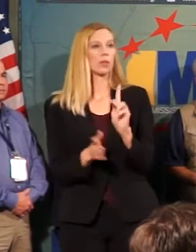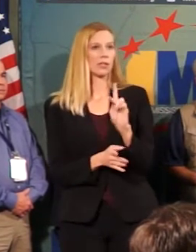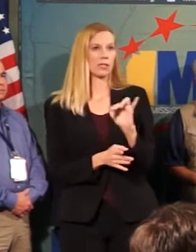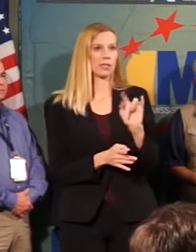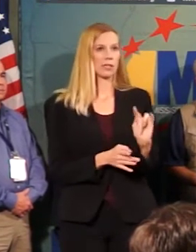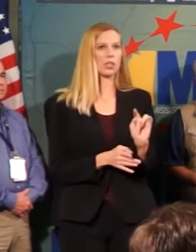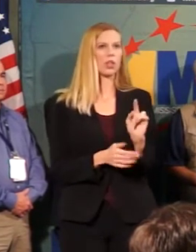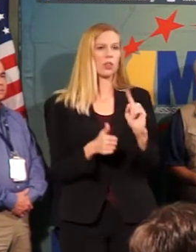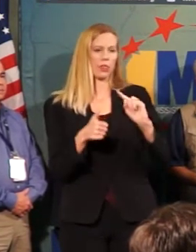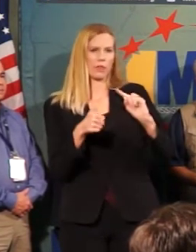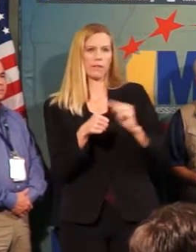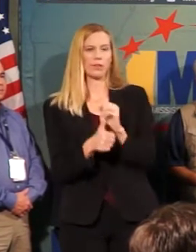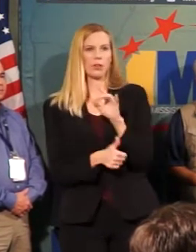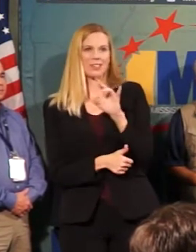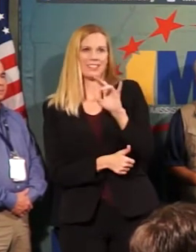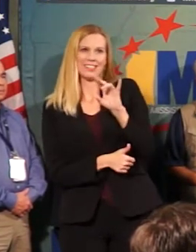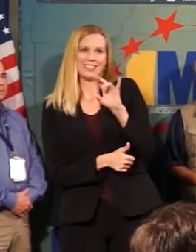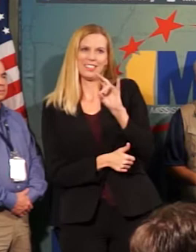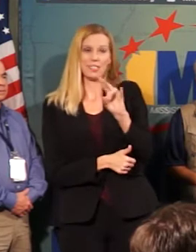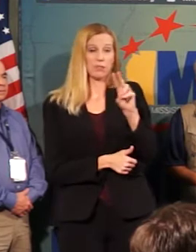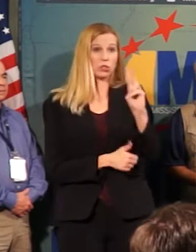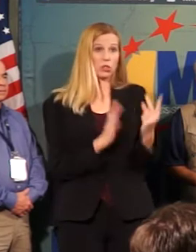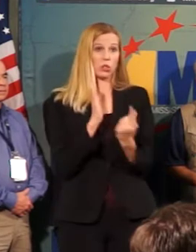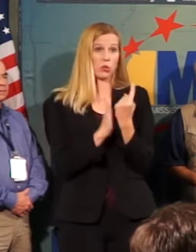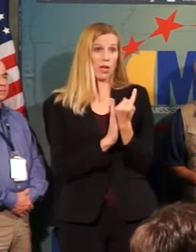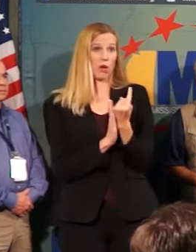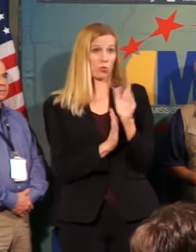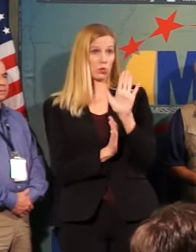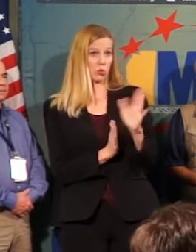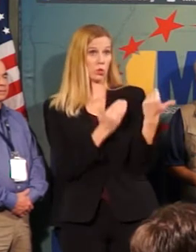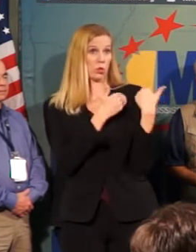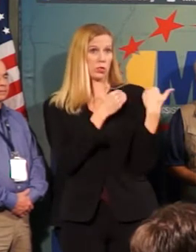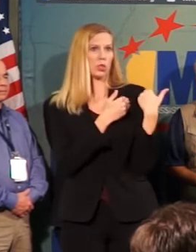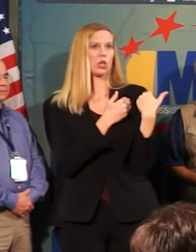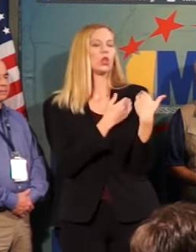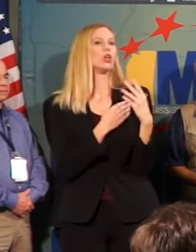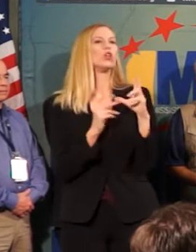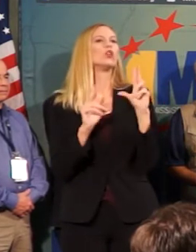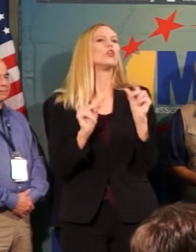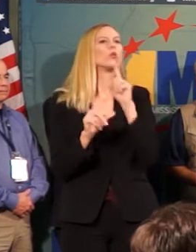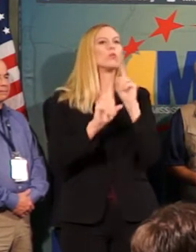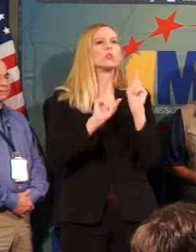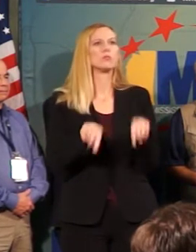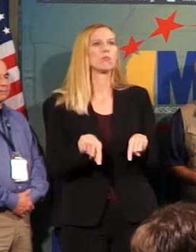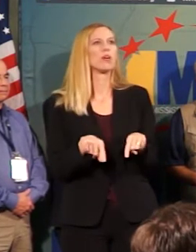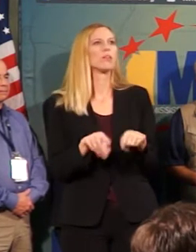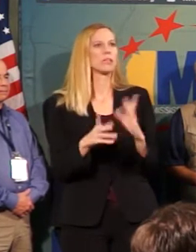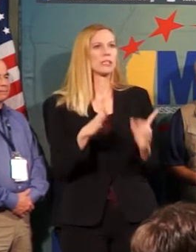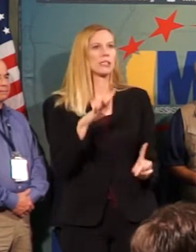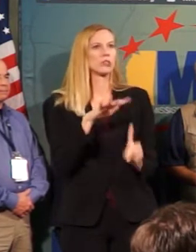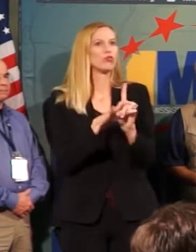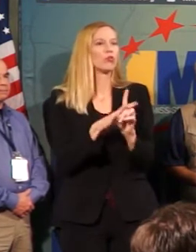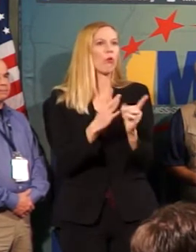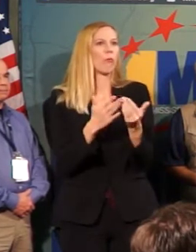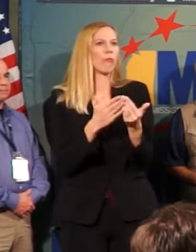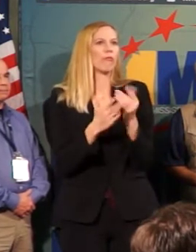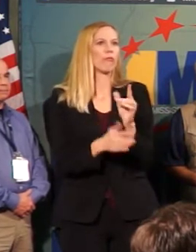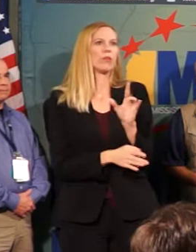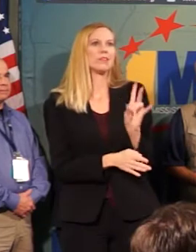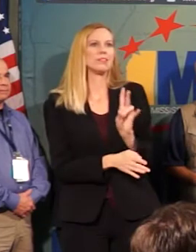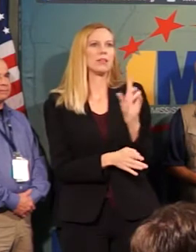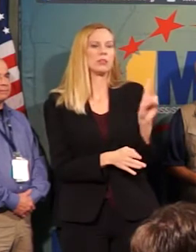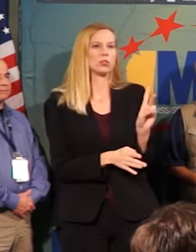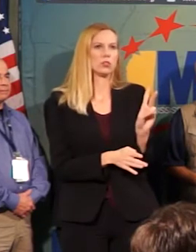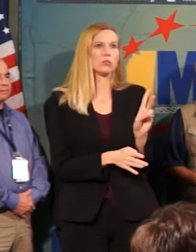on you. No responders can get to all Mississippians in 72 hours. So everyone needs to be prepared to be self-sustaining